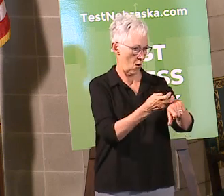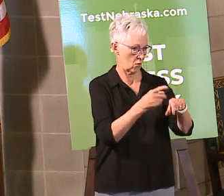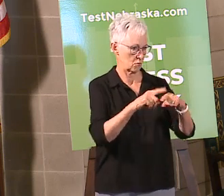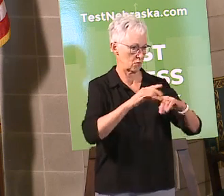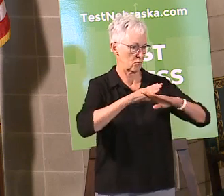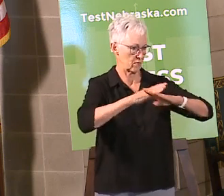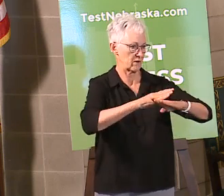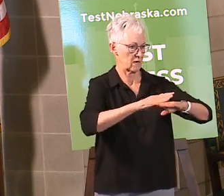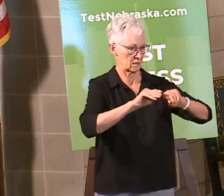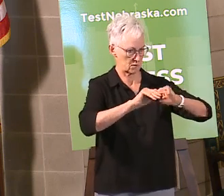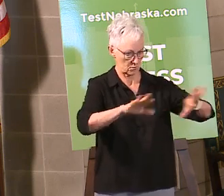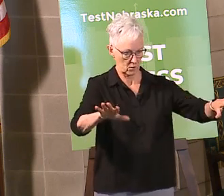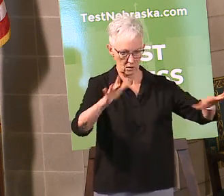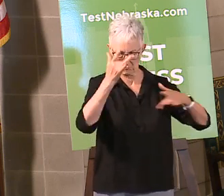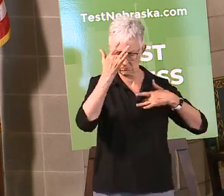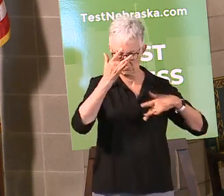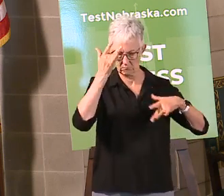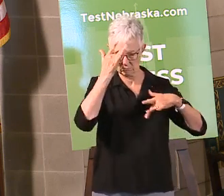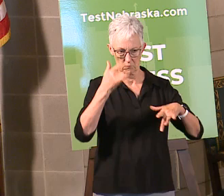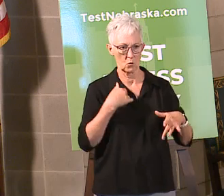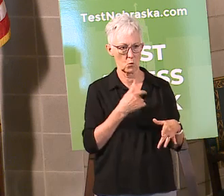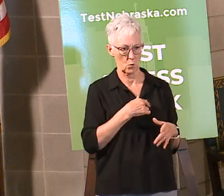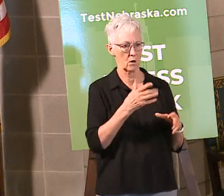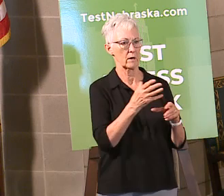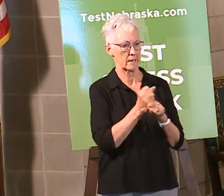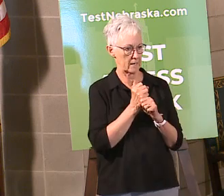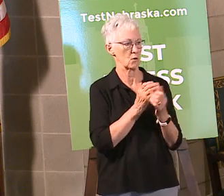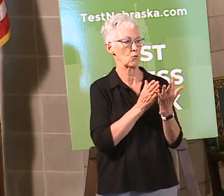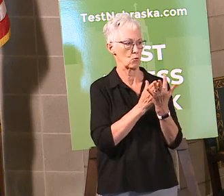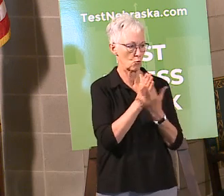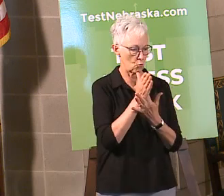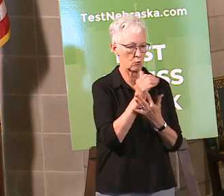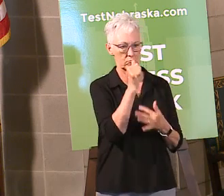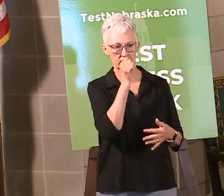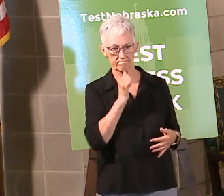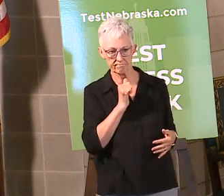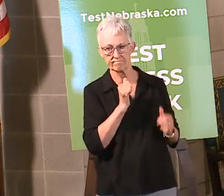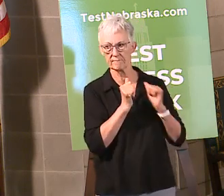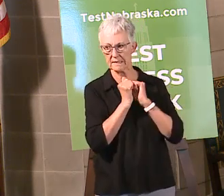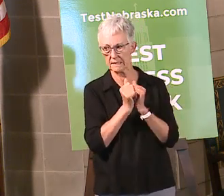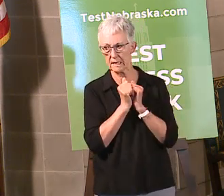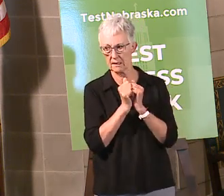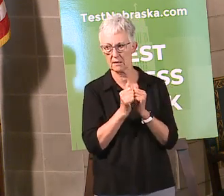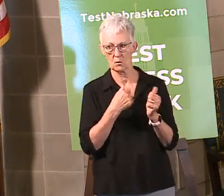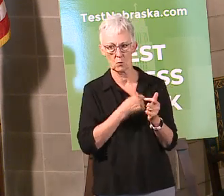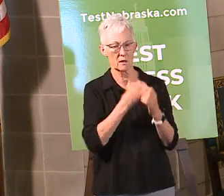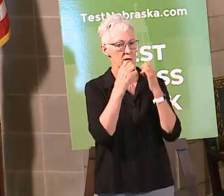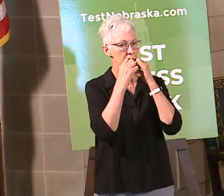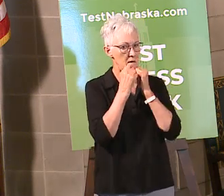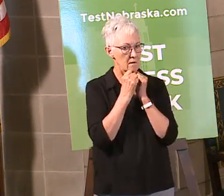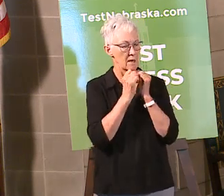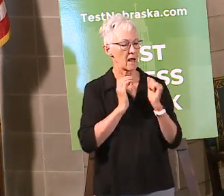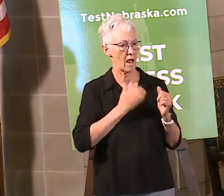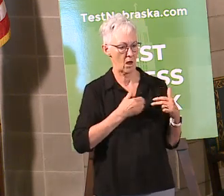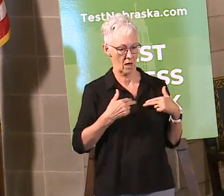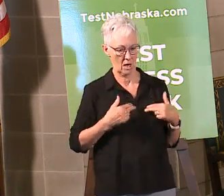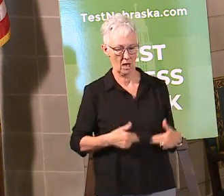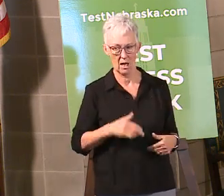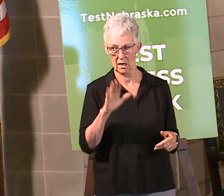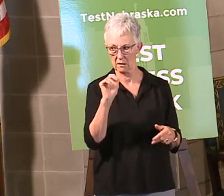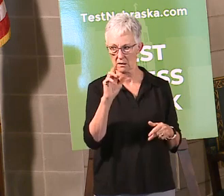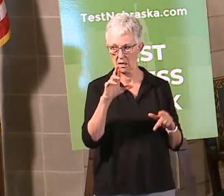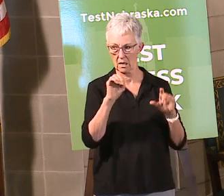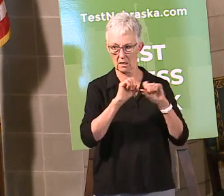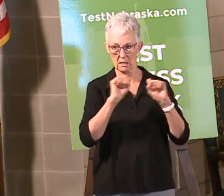It has worked. We are getting through this together. We have preserved the healthcare system. Nebraskans are able to access that if they need